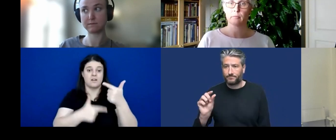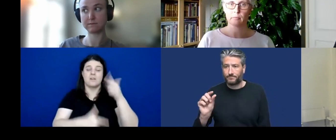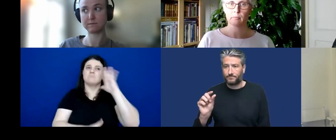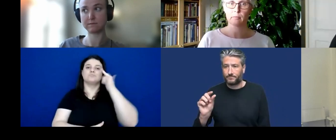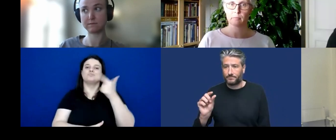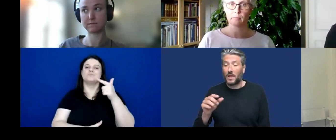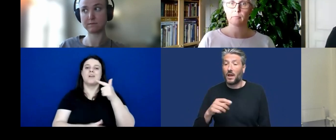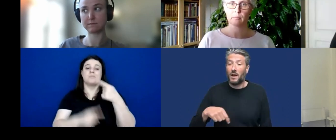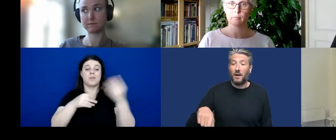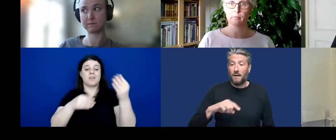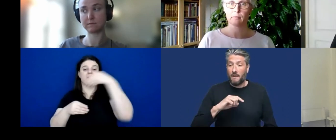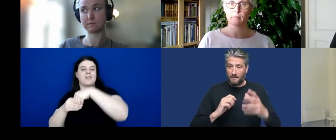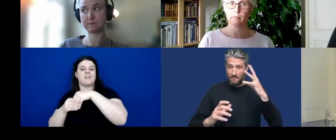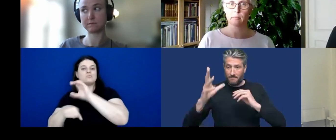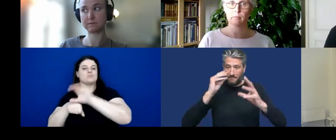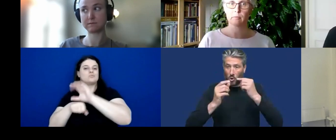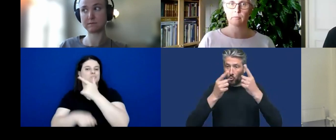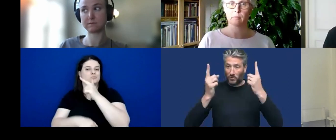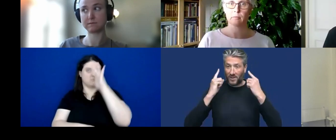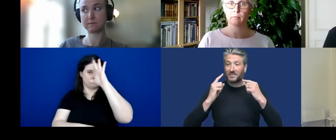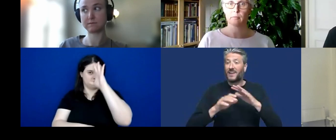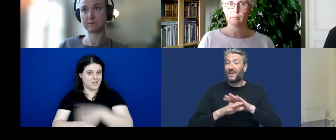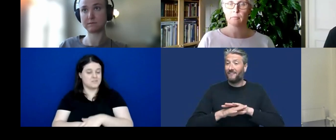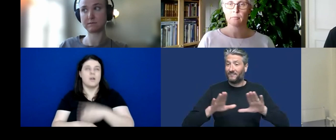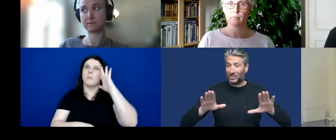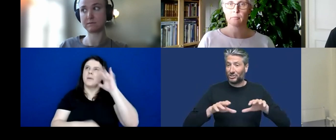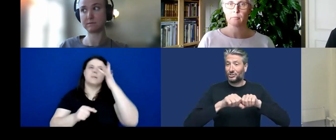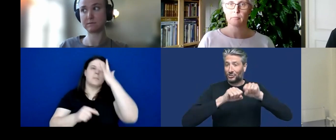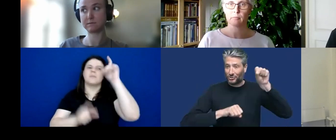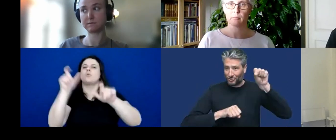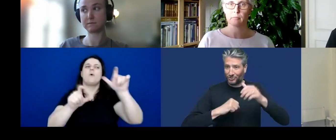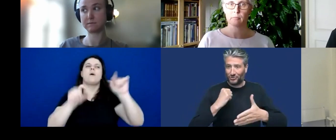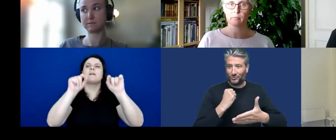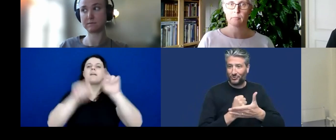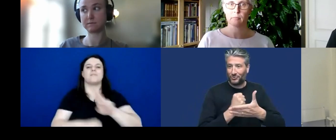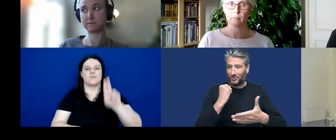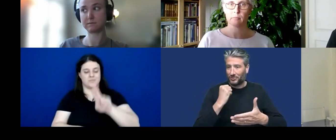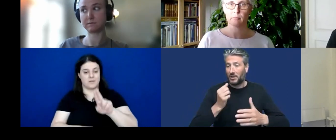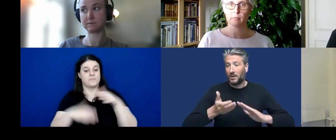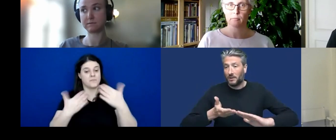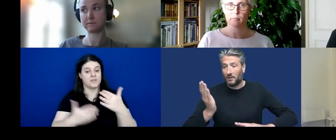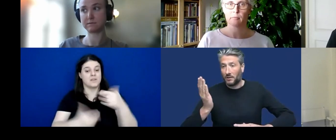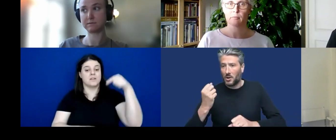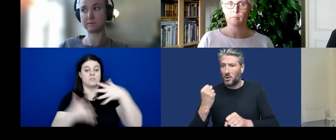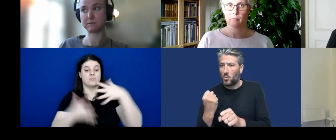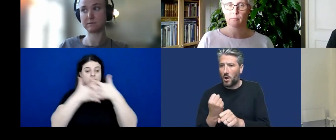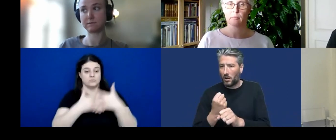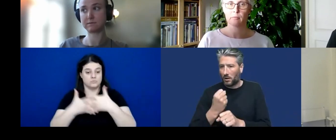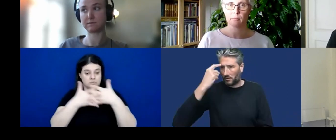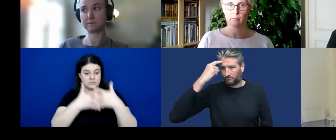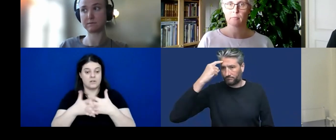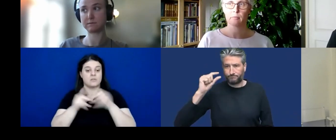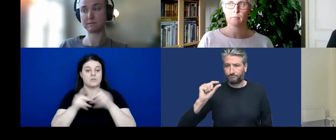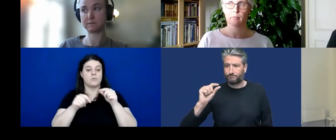don't think about all the possible end users. And there's an organization in the United States called Teach Access, which was founded